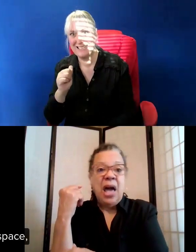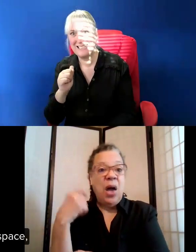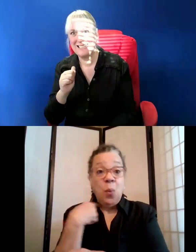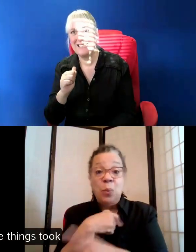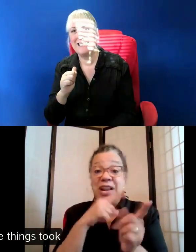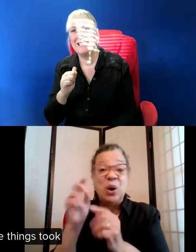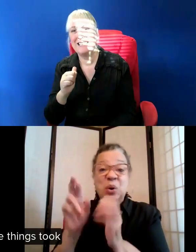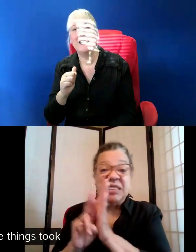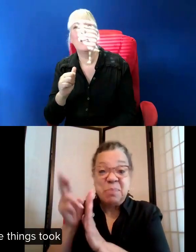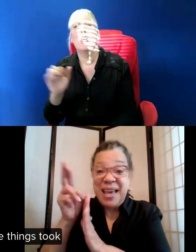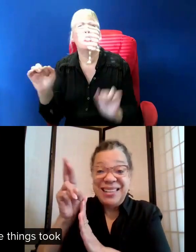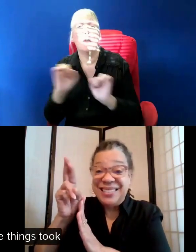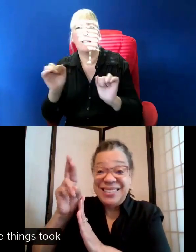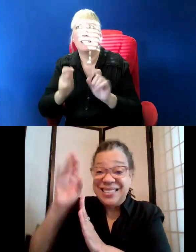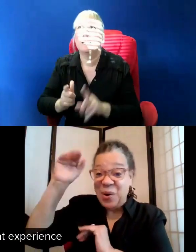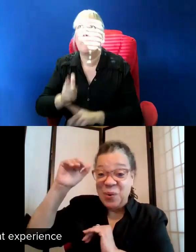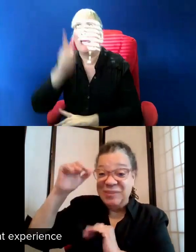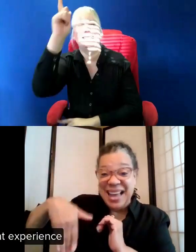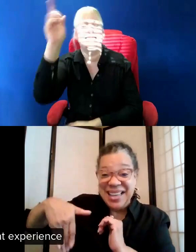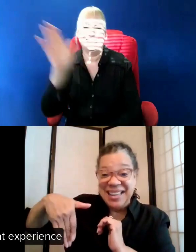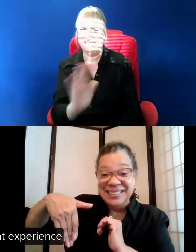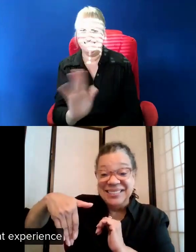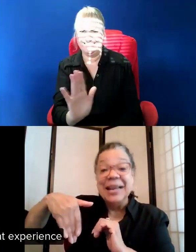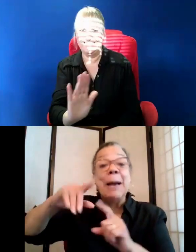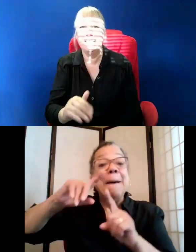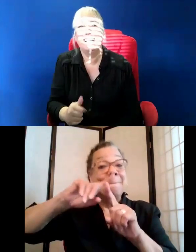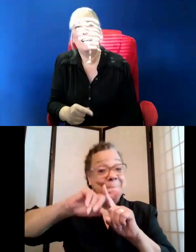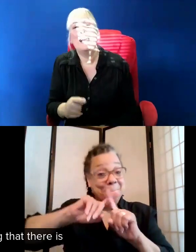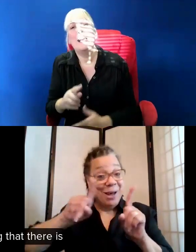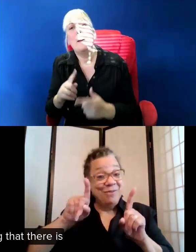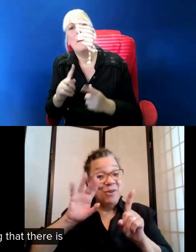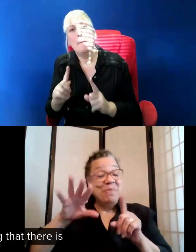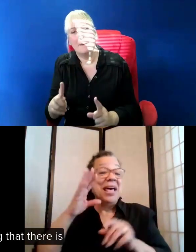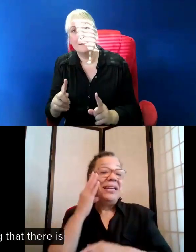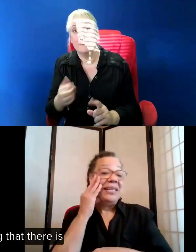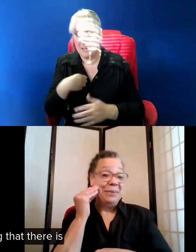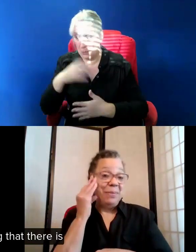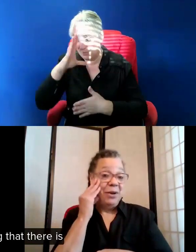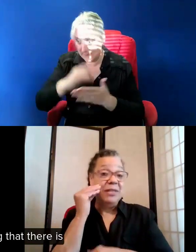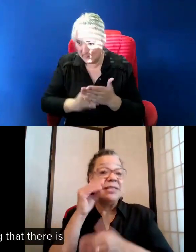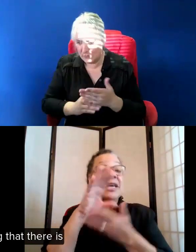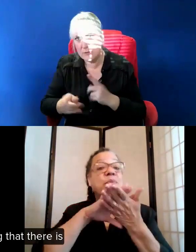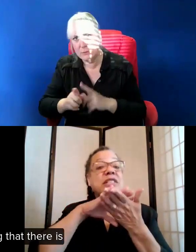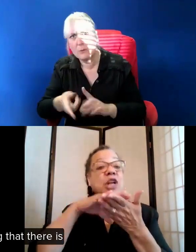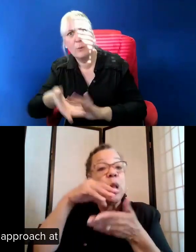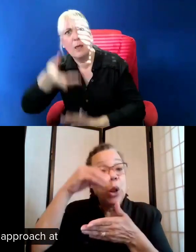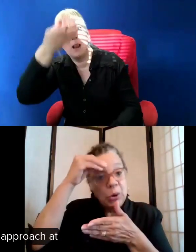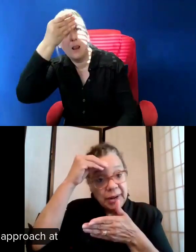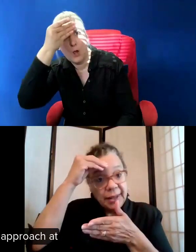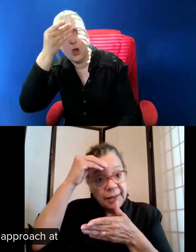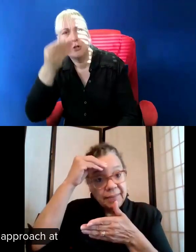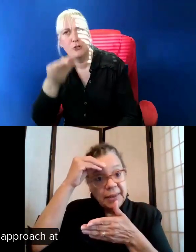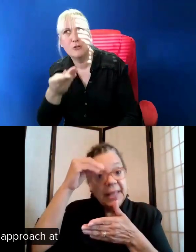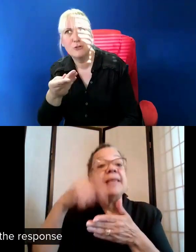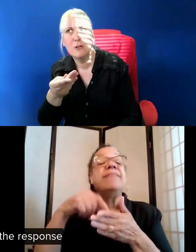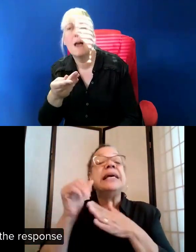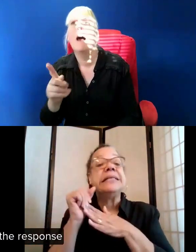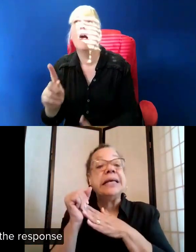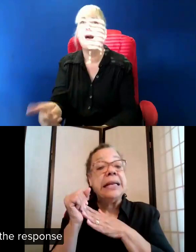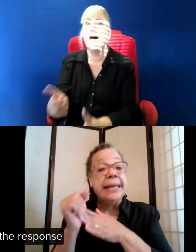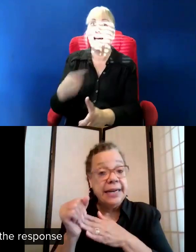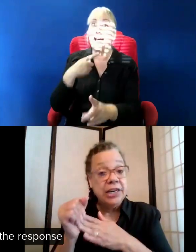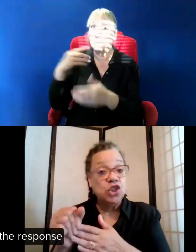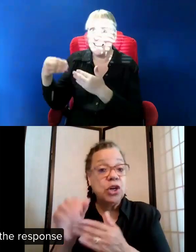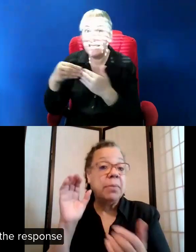space yet, but one of the things that I took away from that experience was a learning that there is a leadership approach at